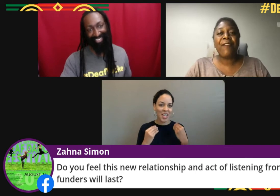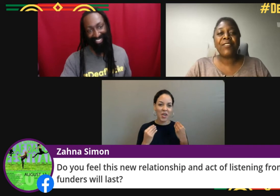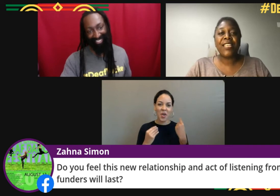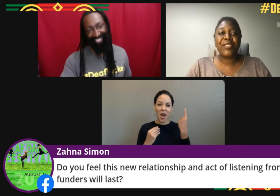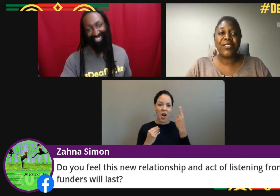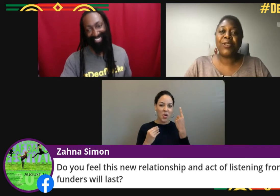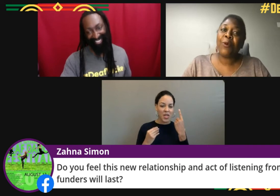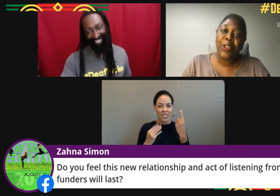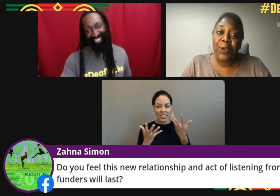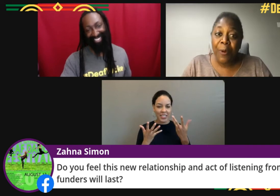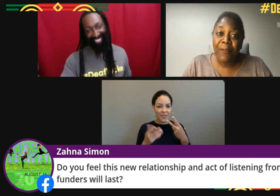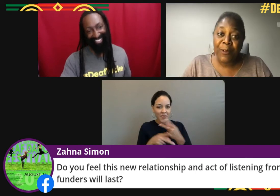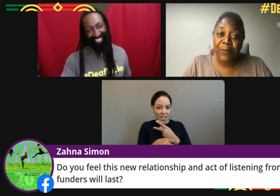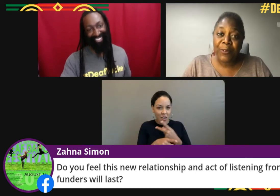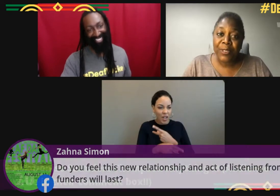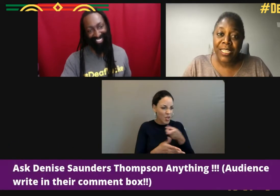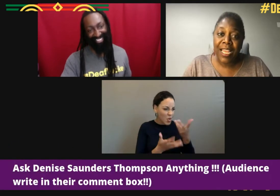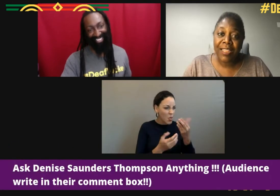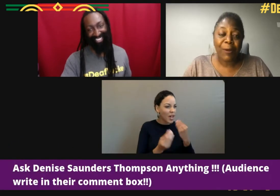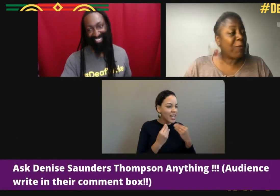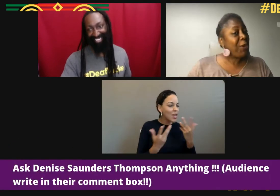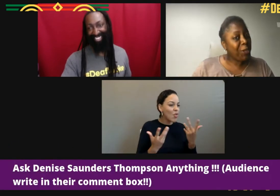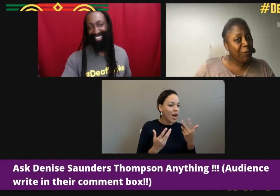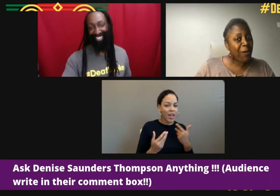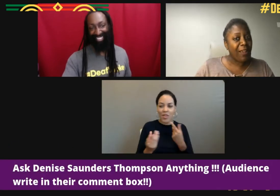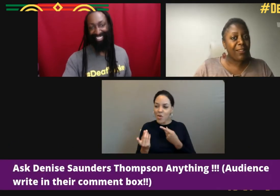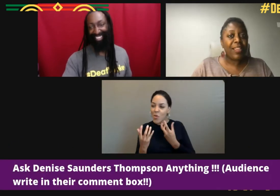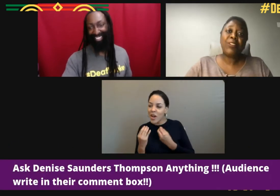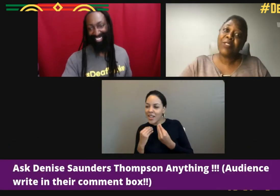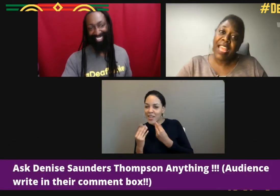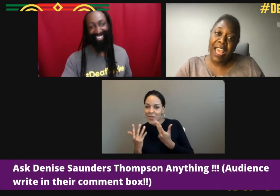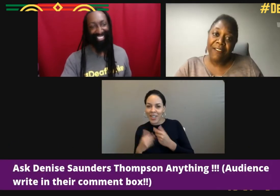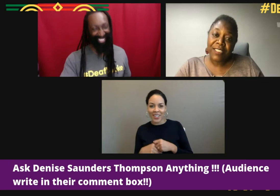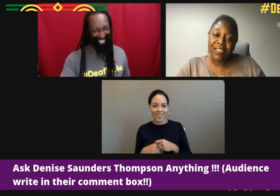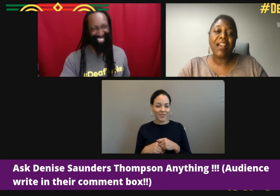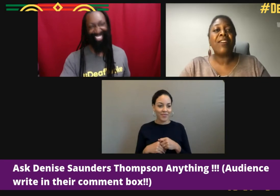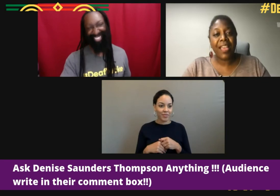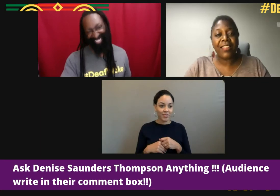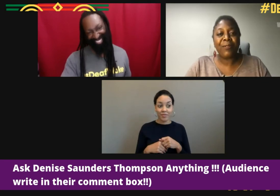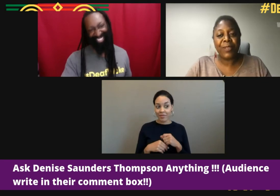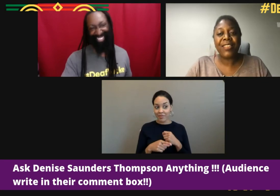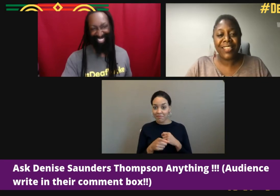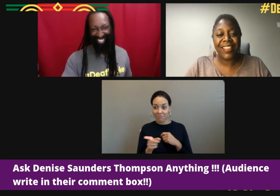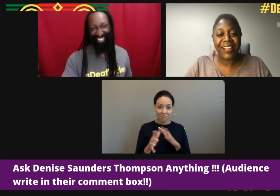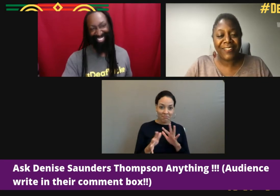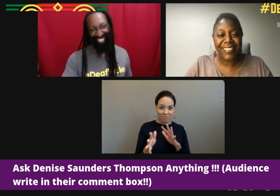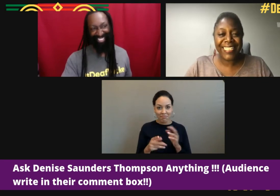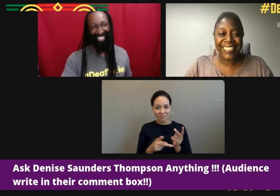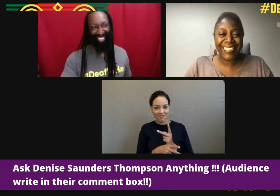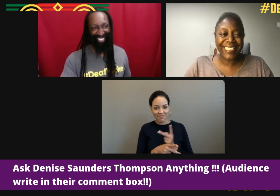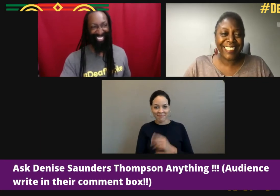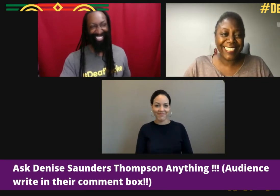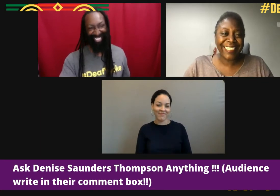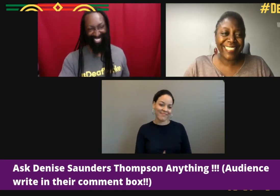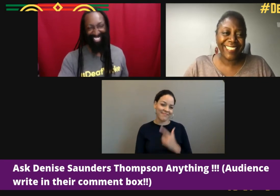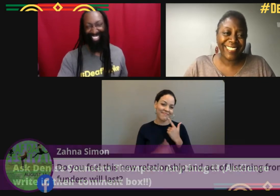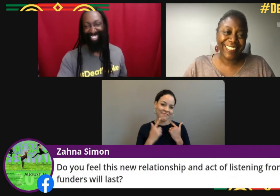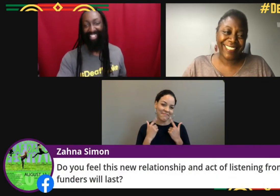that food conversation. So what do you want for food tonight? Well, what do you want? Do they have? Okay, then we could eat there.